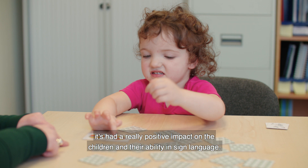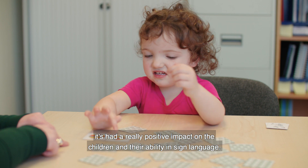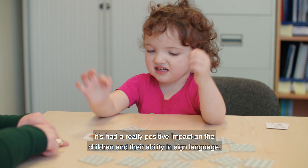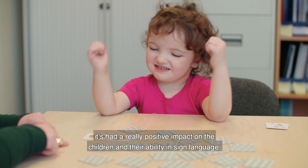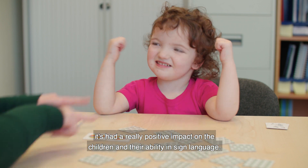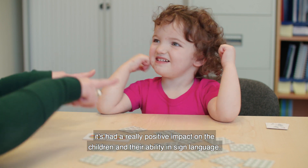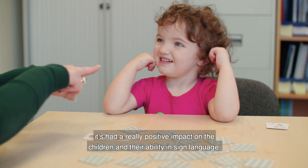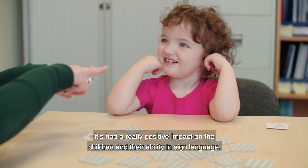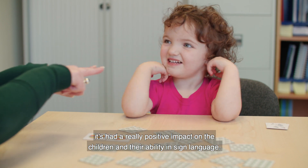ability in sign language.